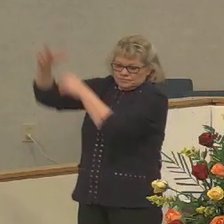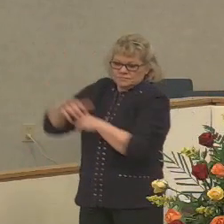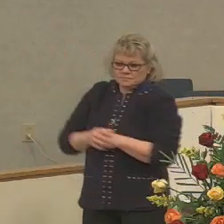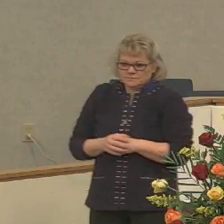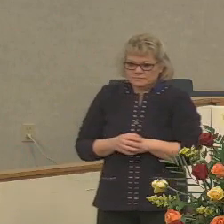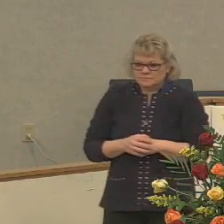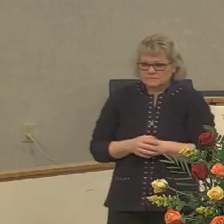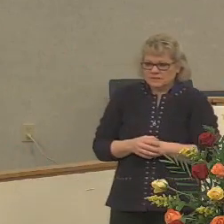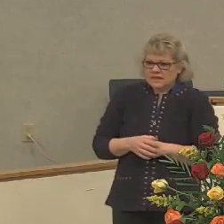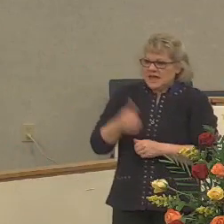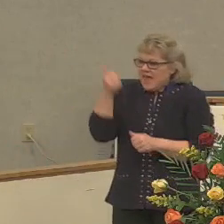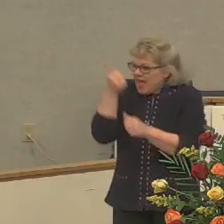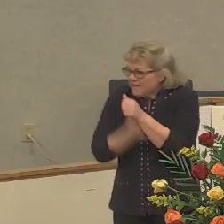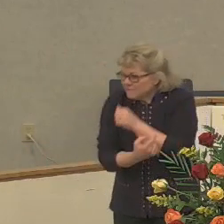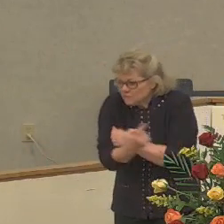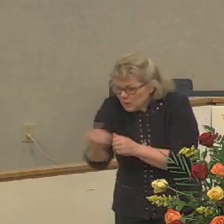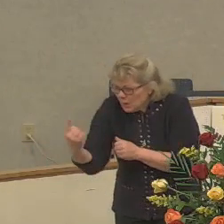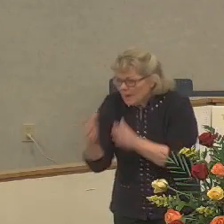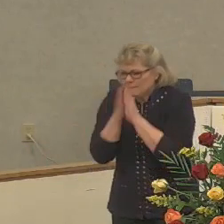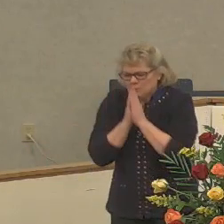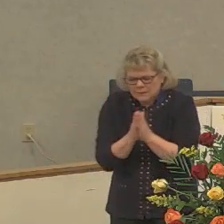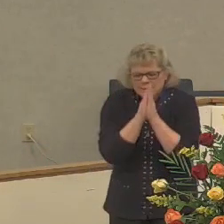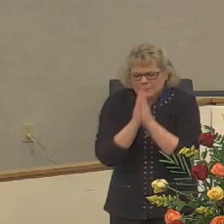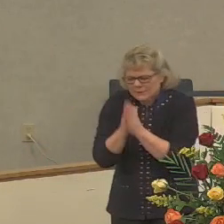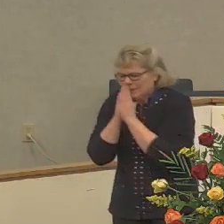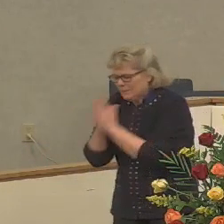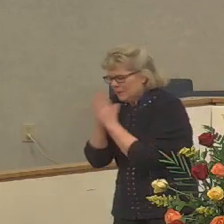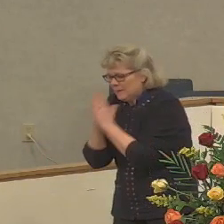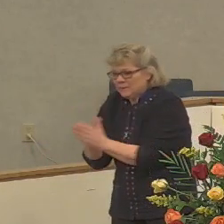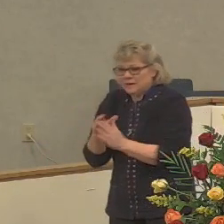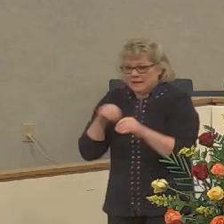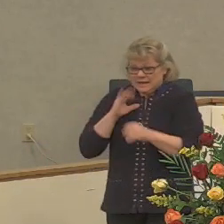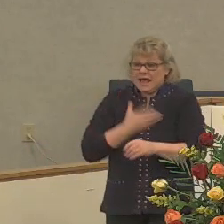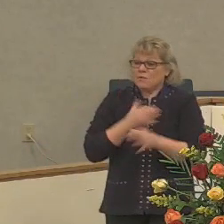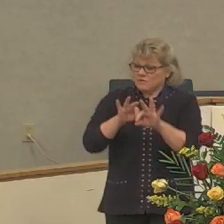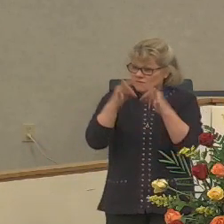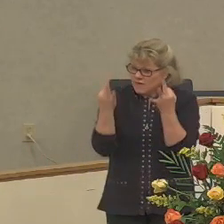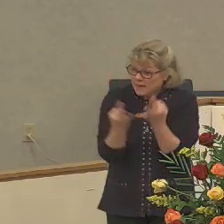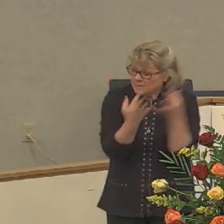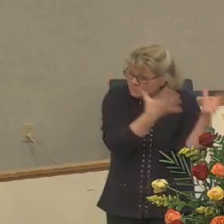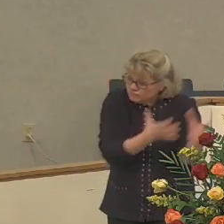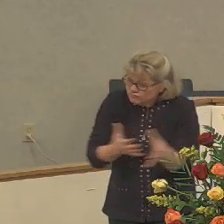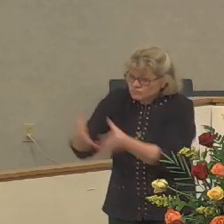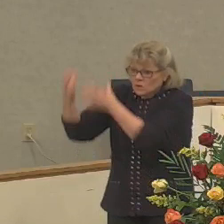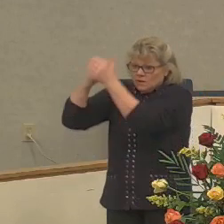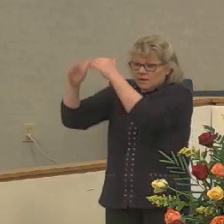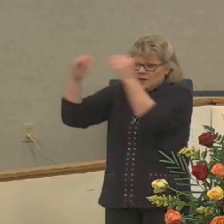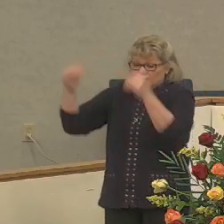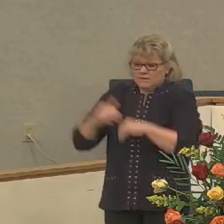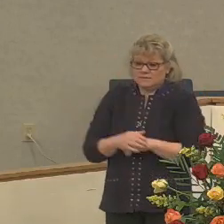And he prayed for everyone in our family.